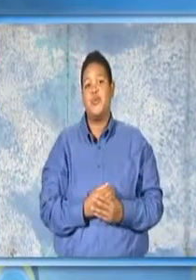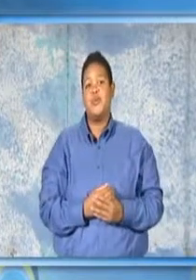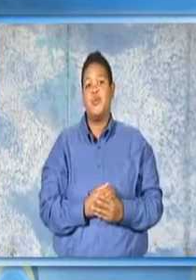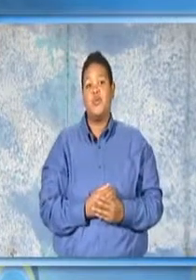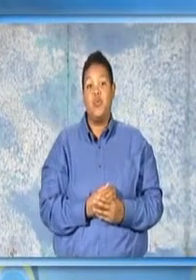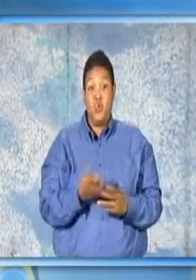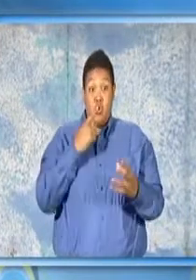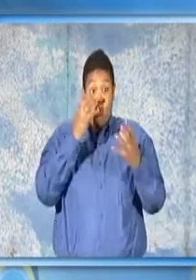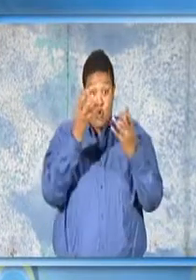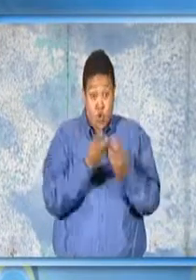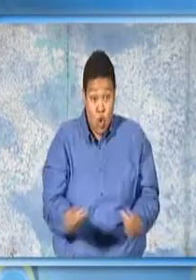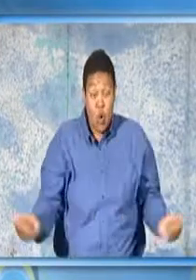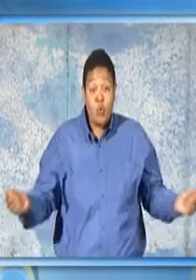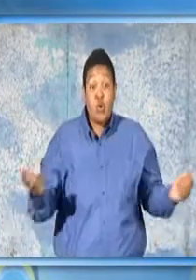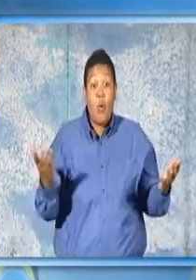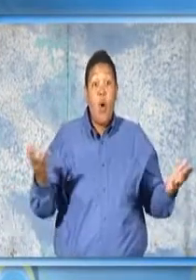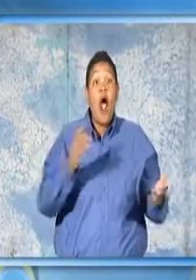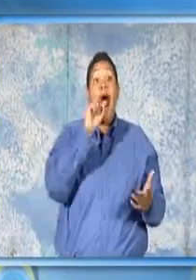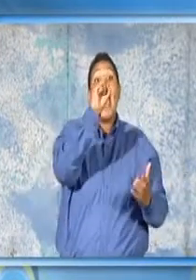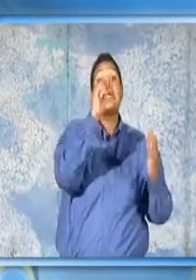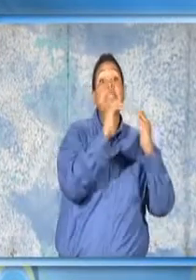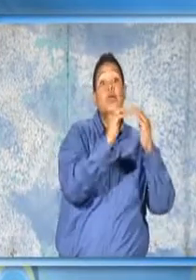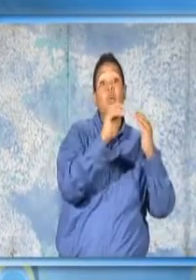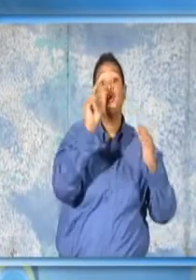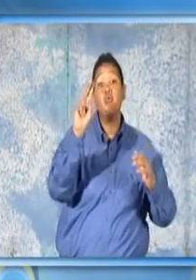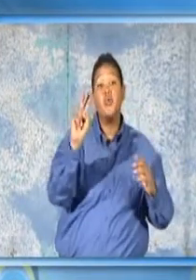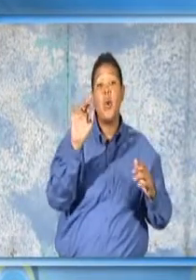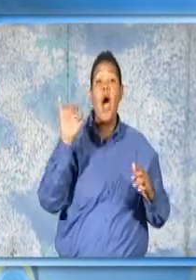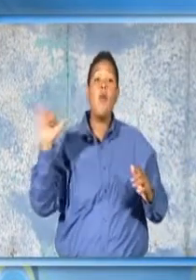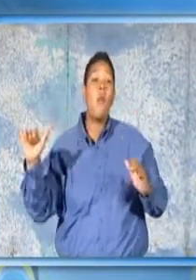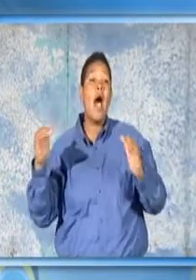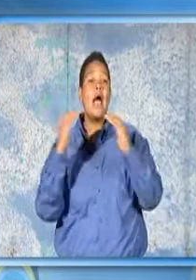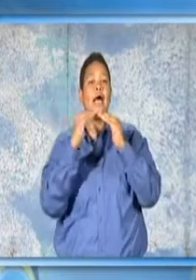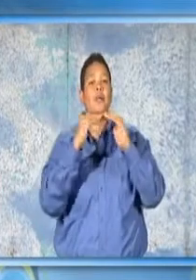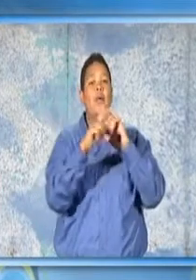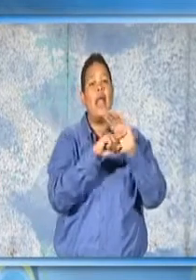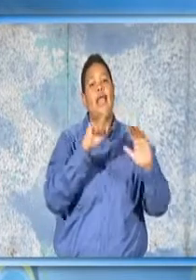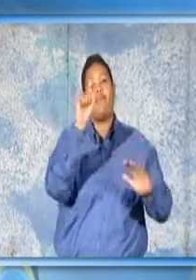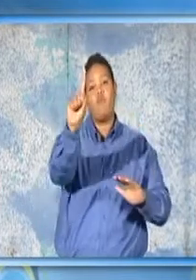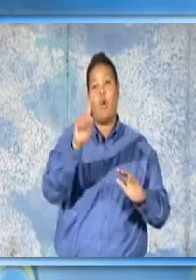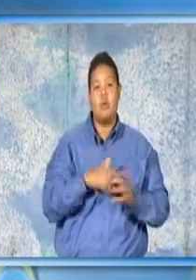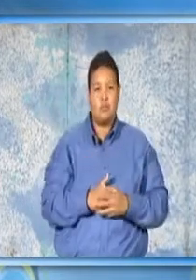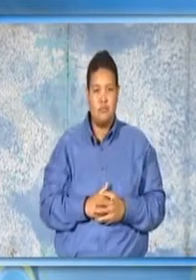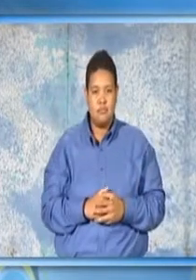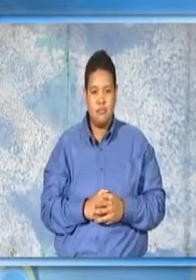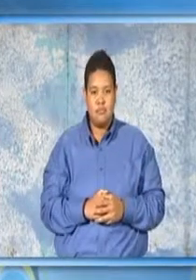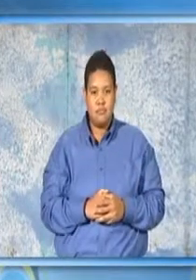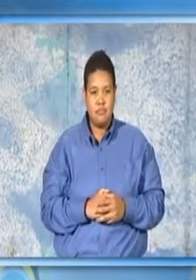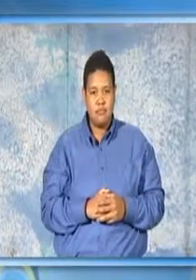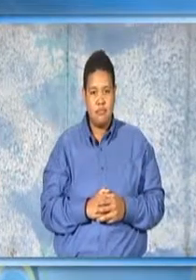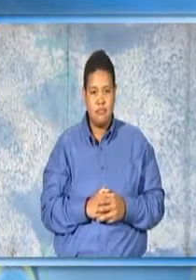So the solutions are x equals 2 and y equals -1.